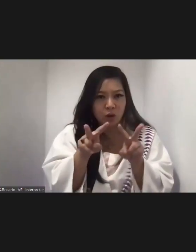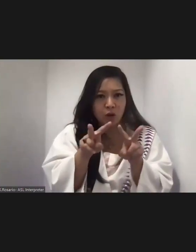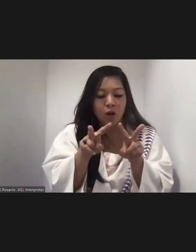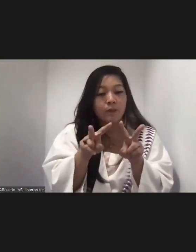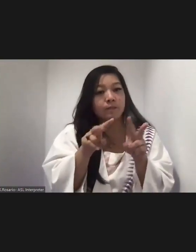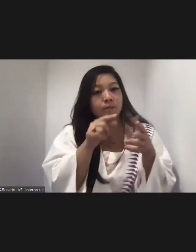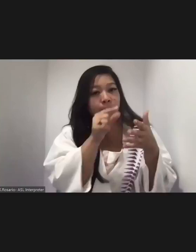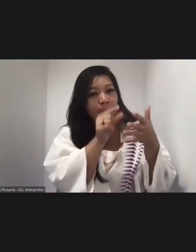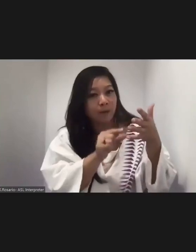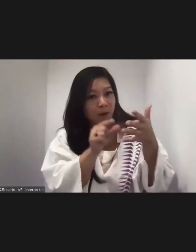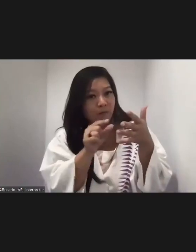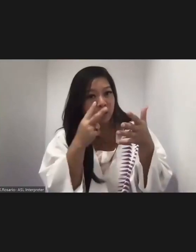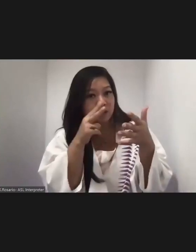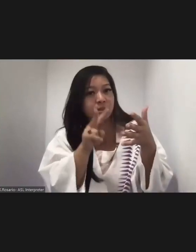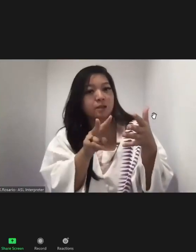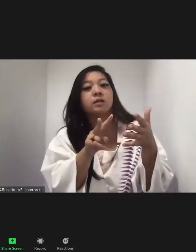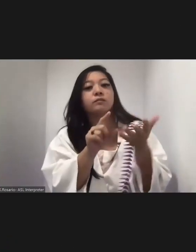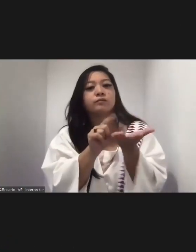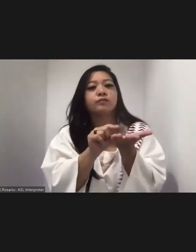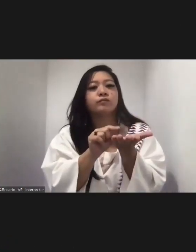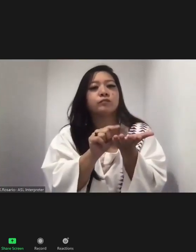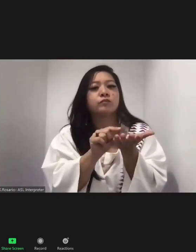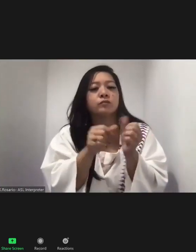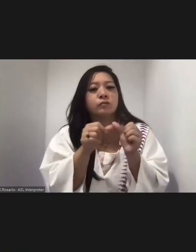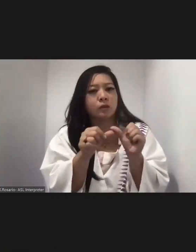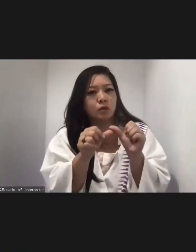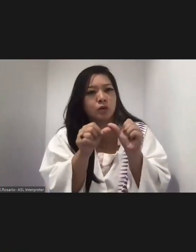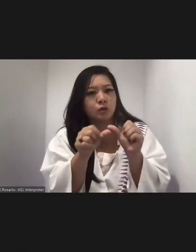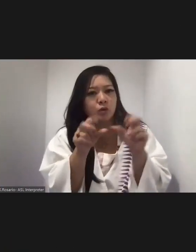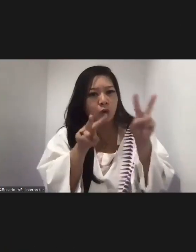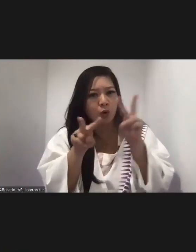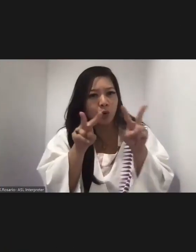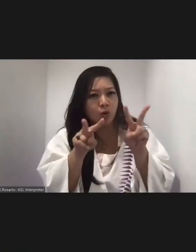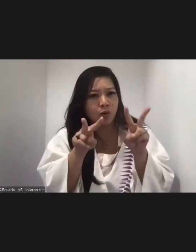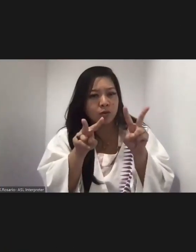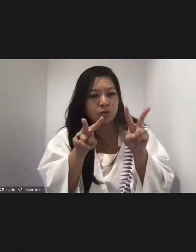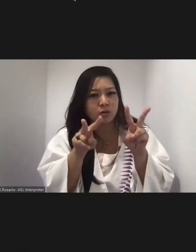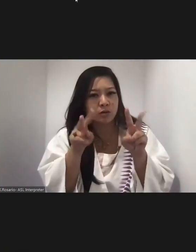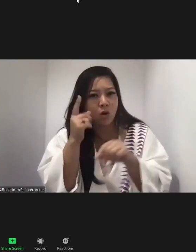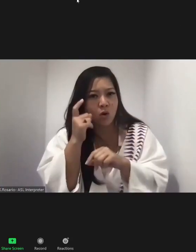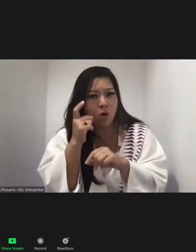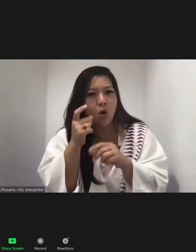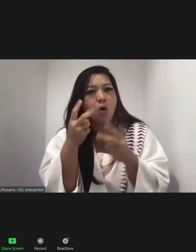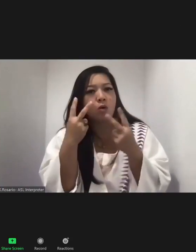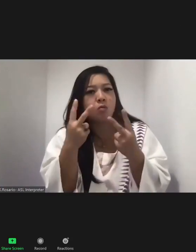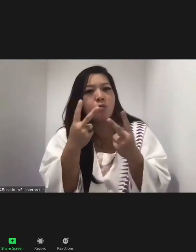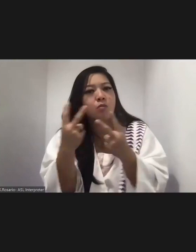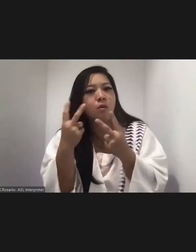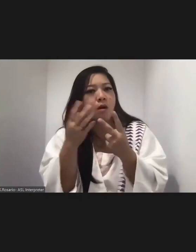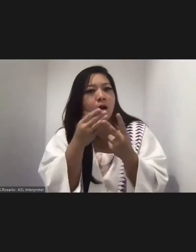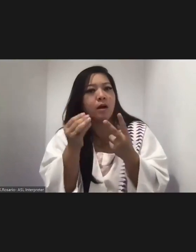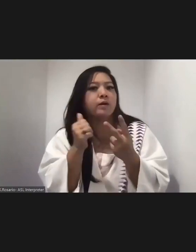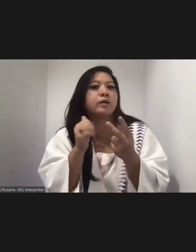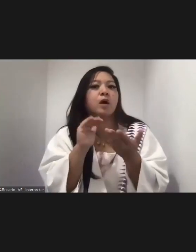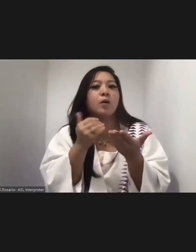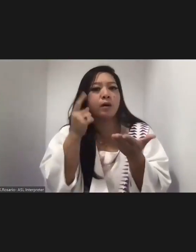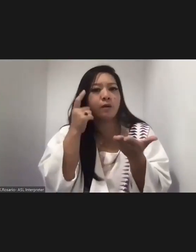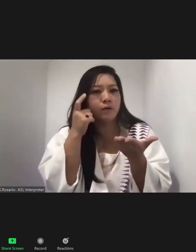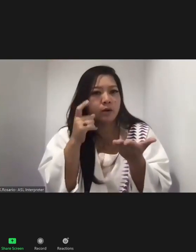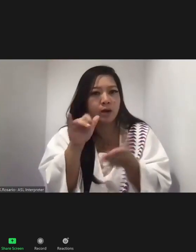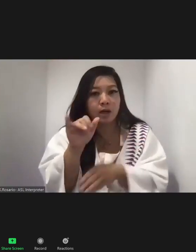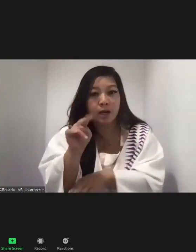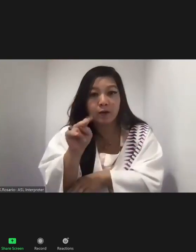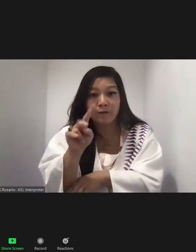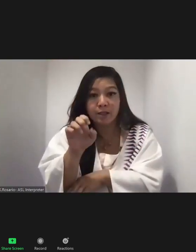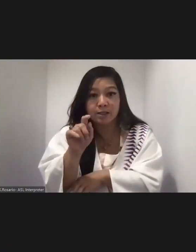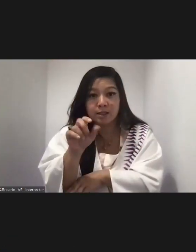surely continue the surveillance and to be very diligent in our investigation, and of